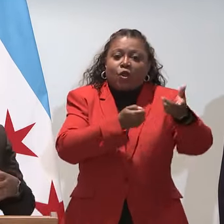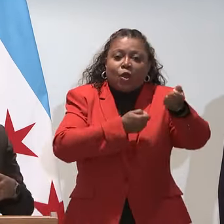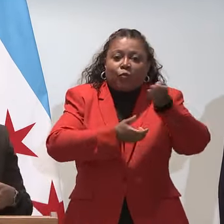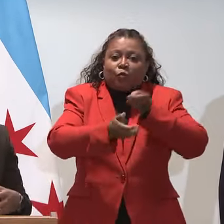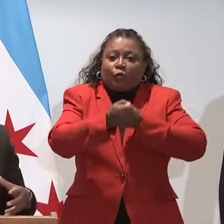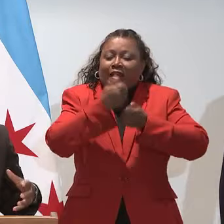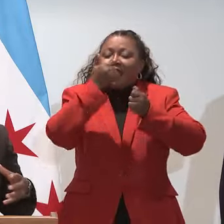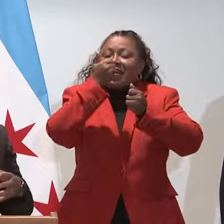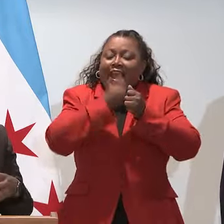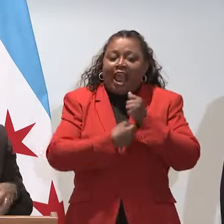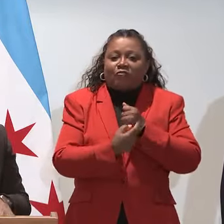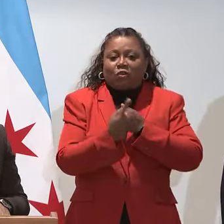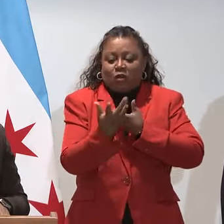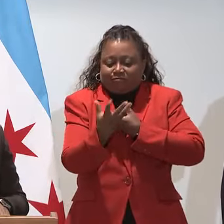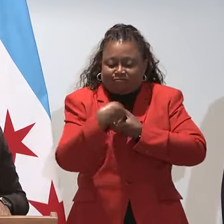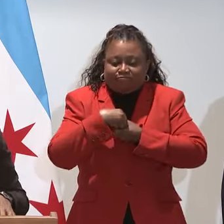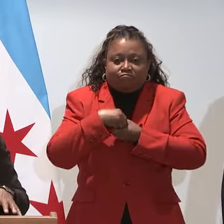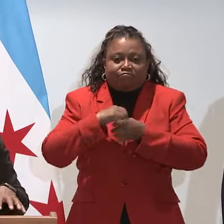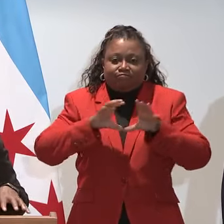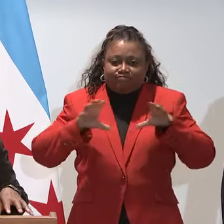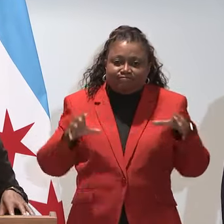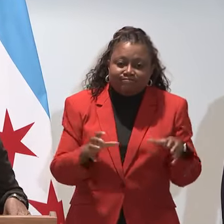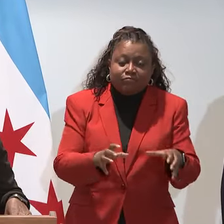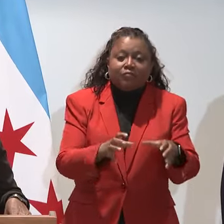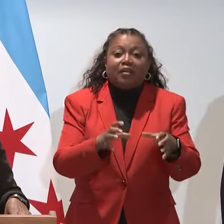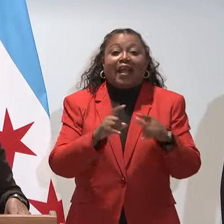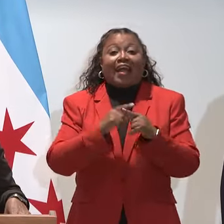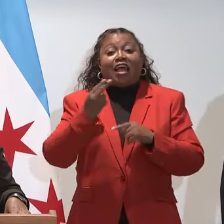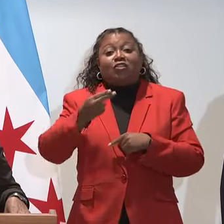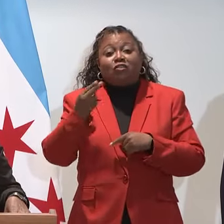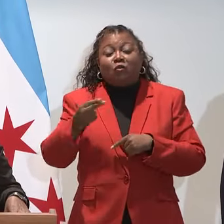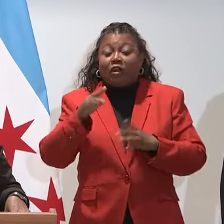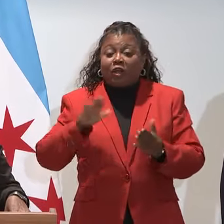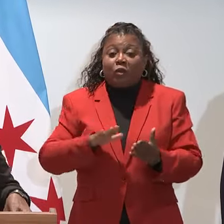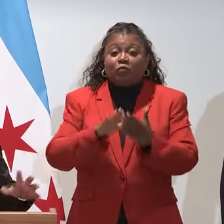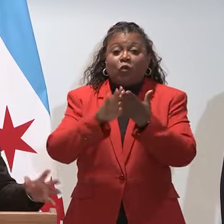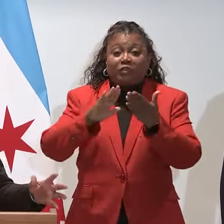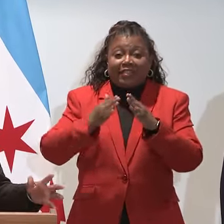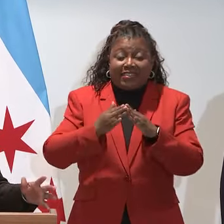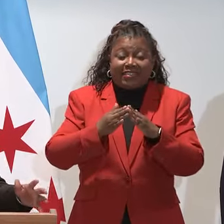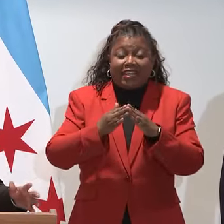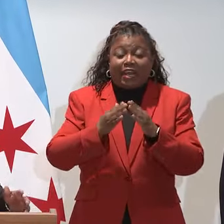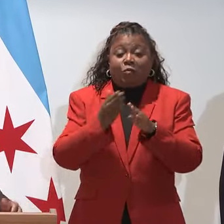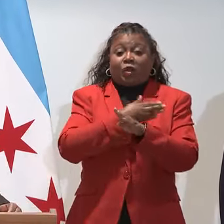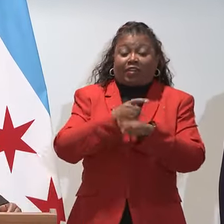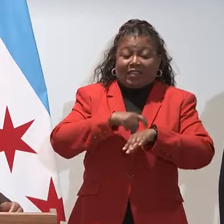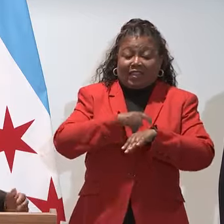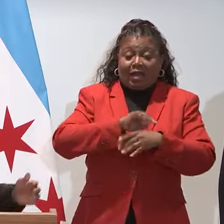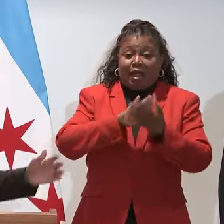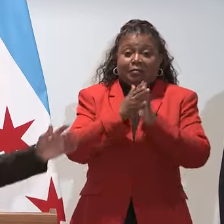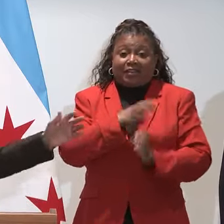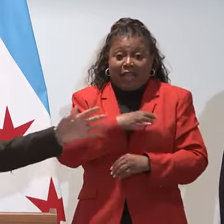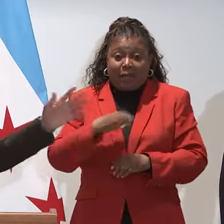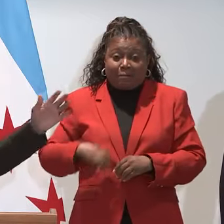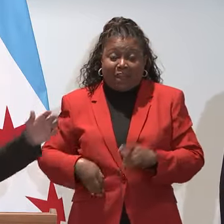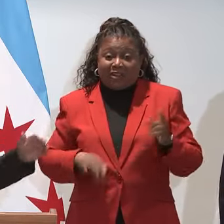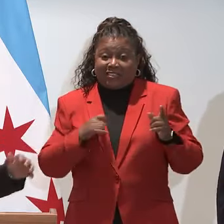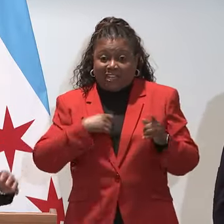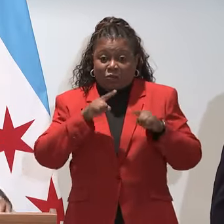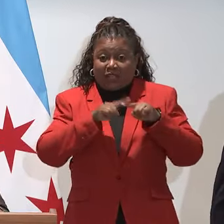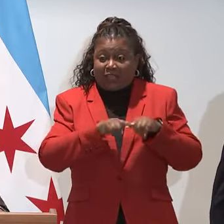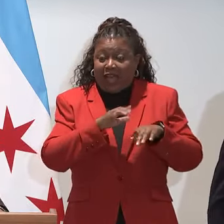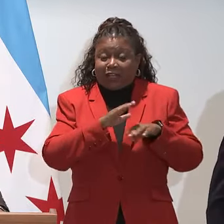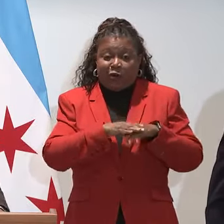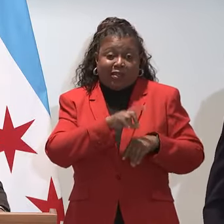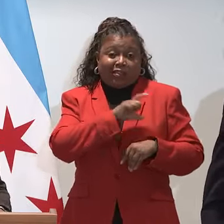bringing everyone to the table. Our historical approach as a city prior to the time that I became mayor is just relying